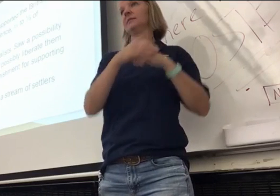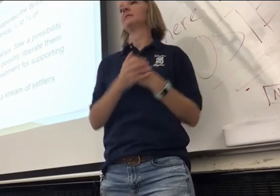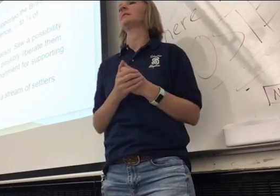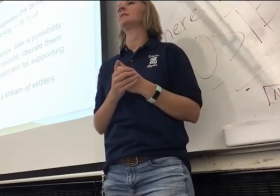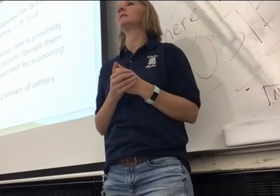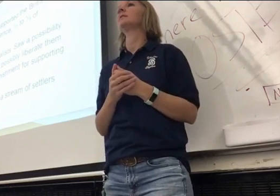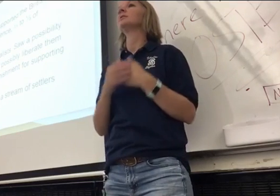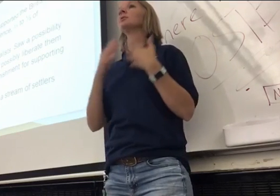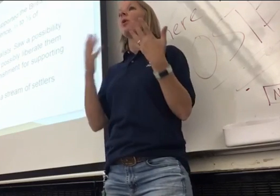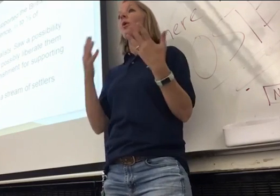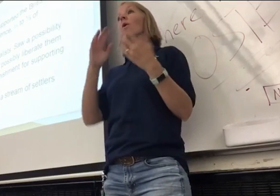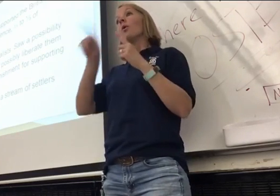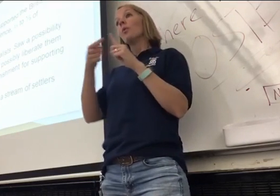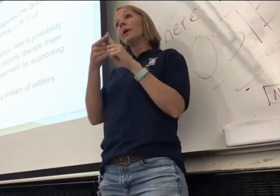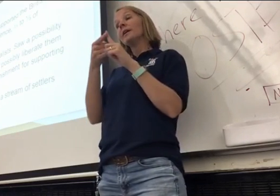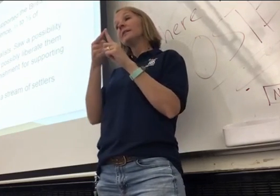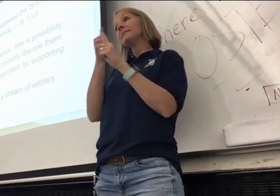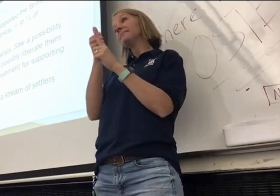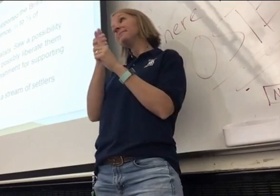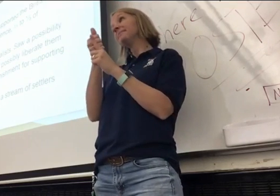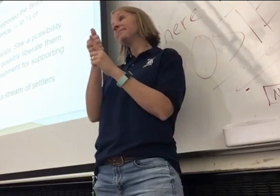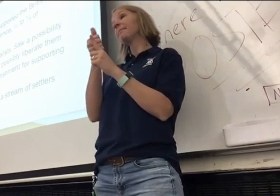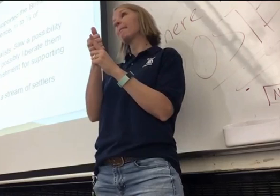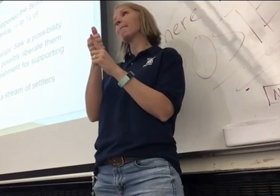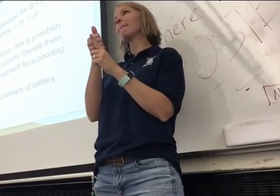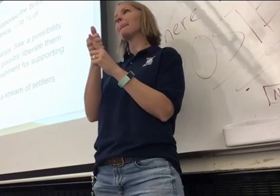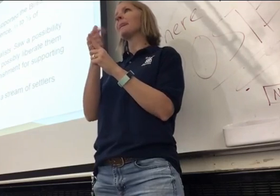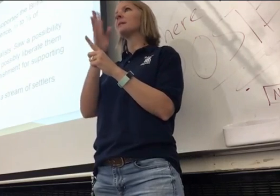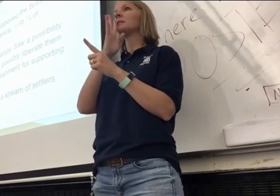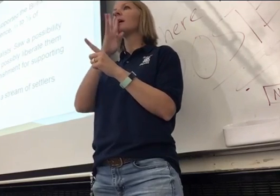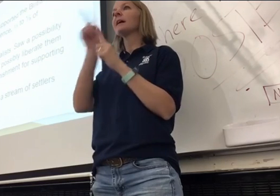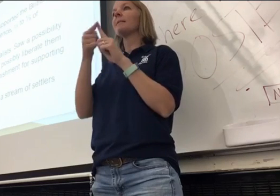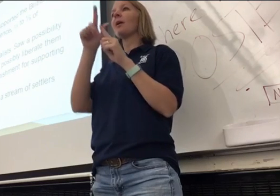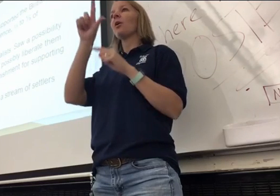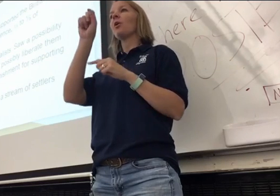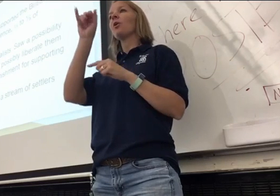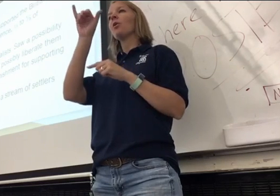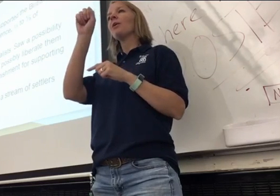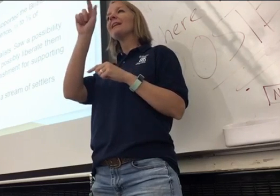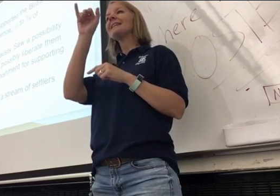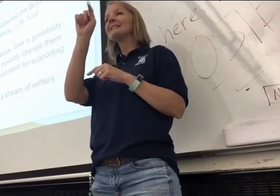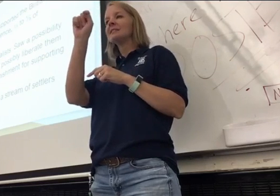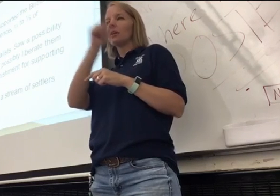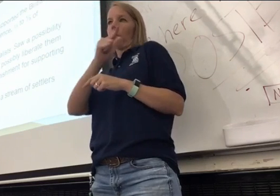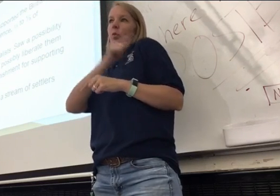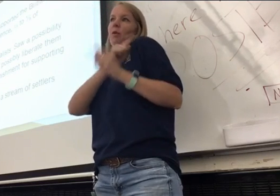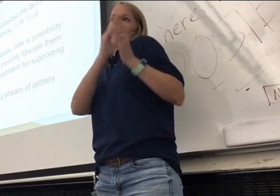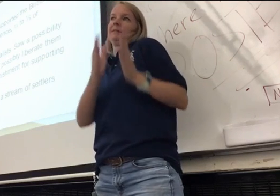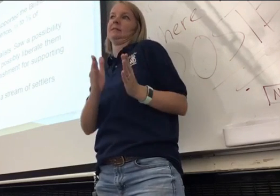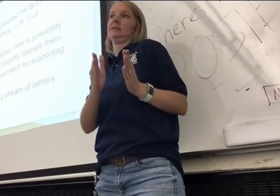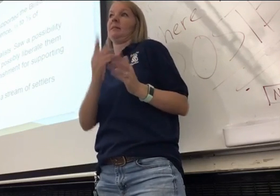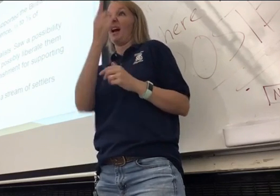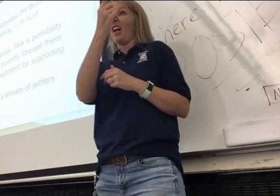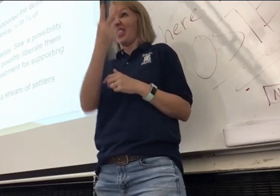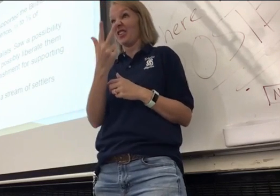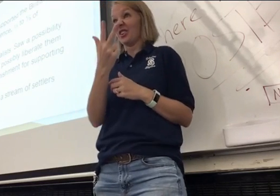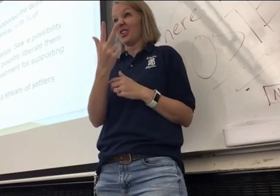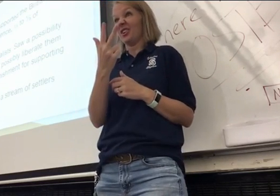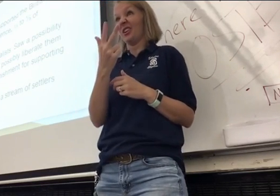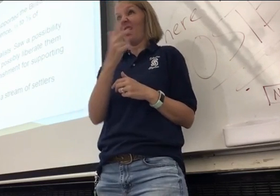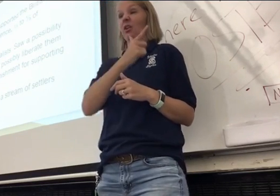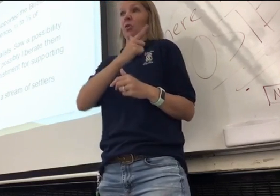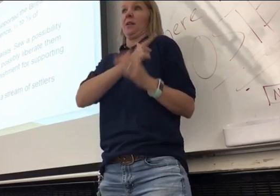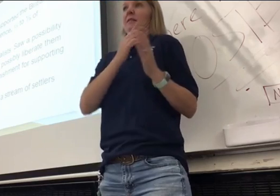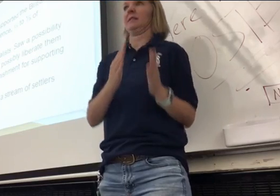So when you are talking about the loyalists, really about 1/3 of the colonists were loyalists. But in